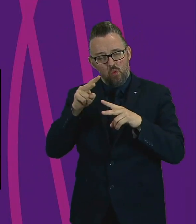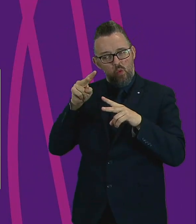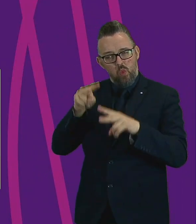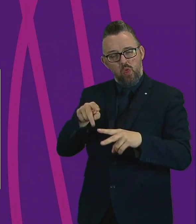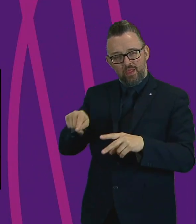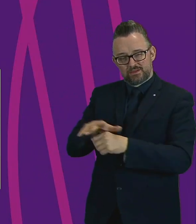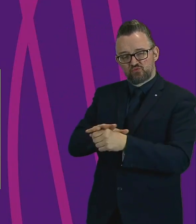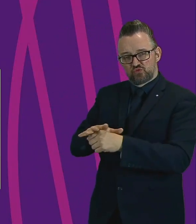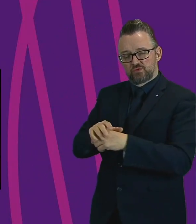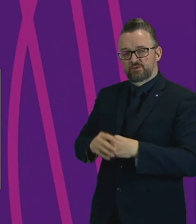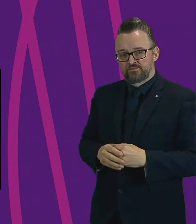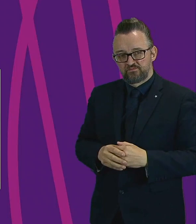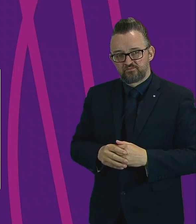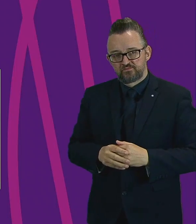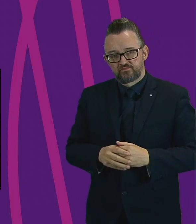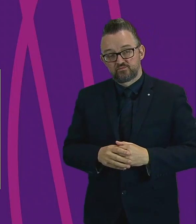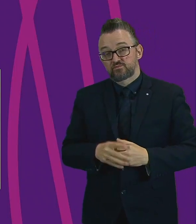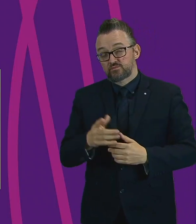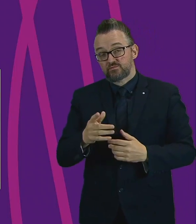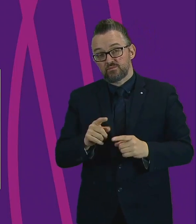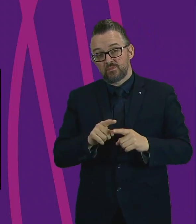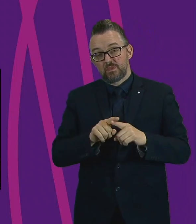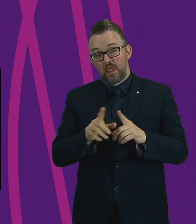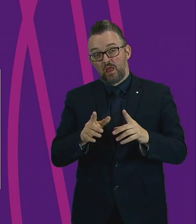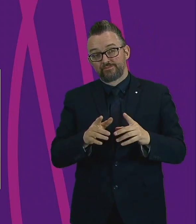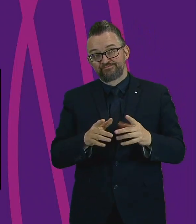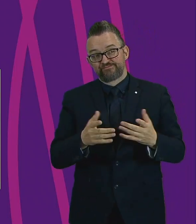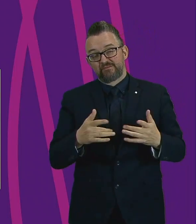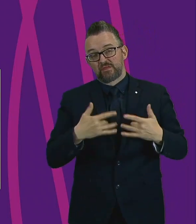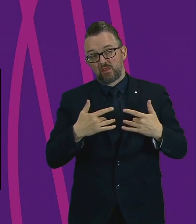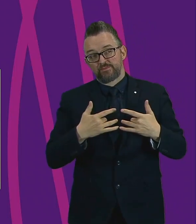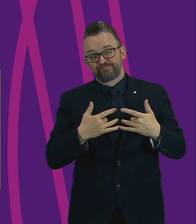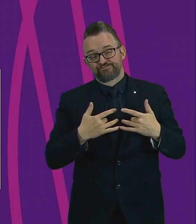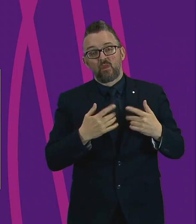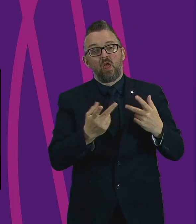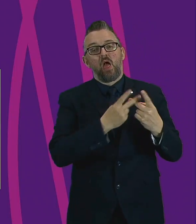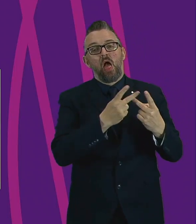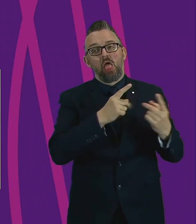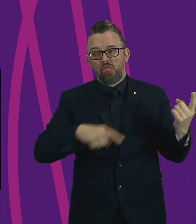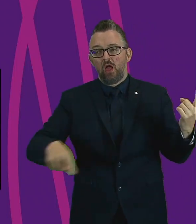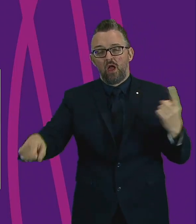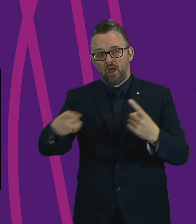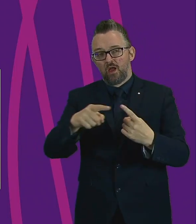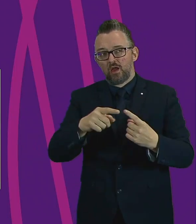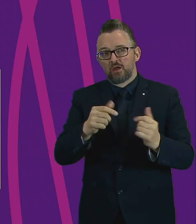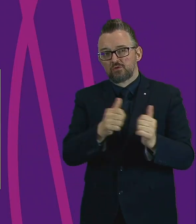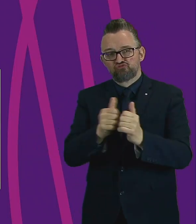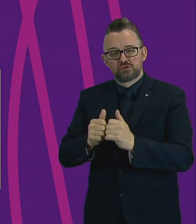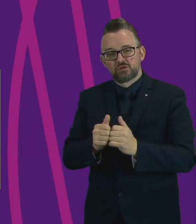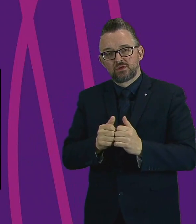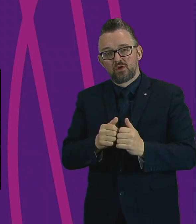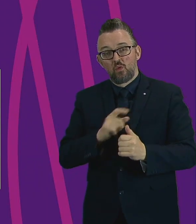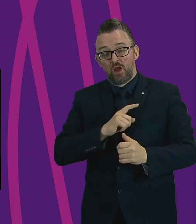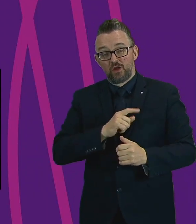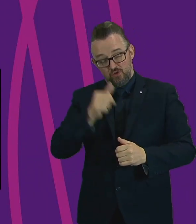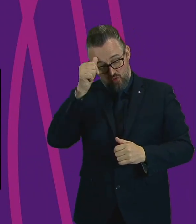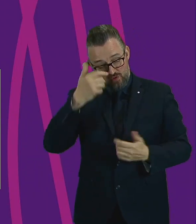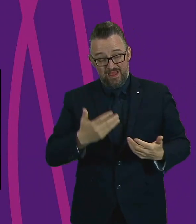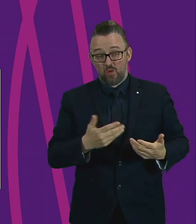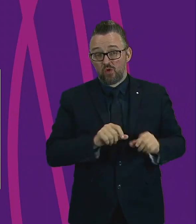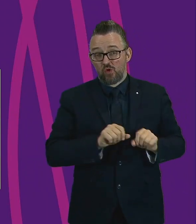as well. Now, like many others, and I think I'll come on to this as well, it's clear that in the face of a truly devastating